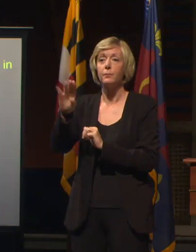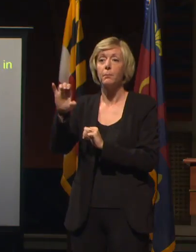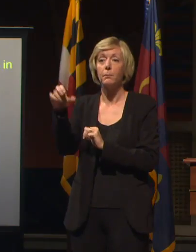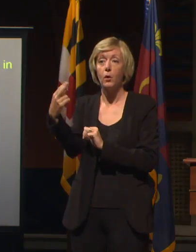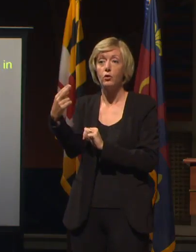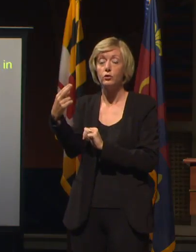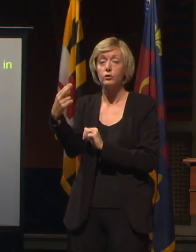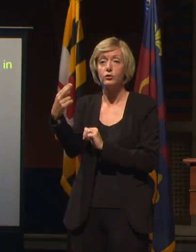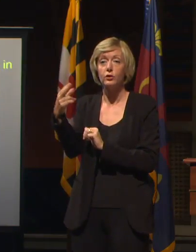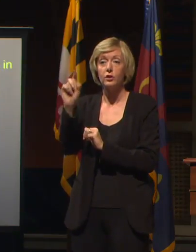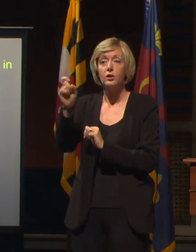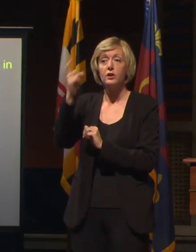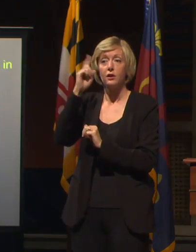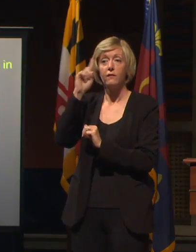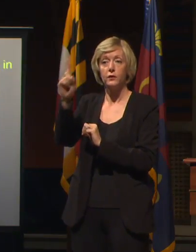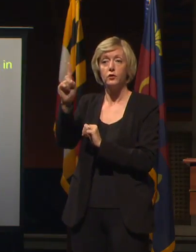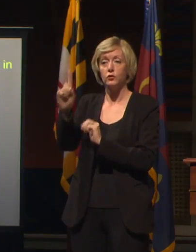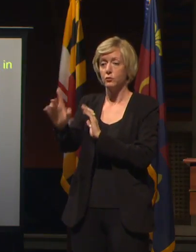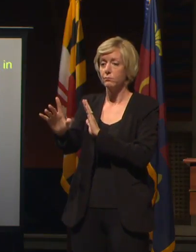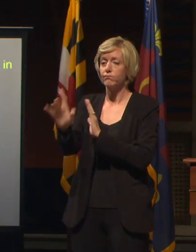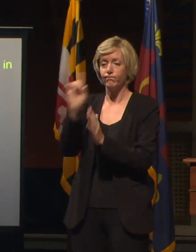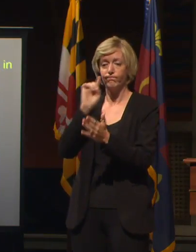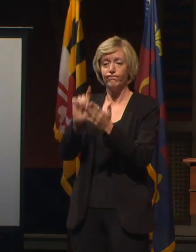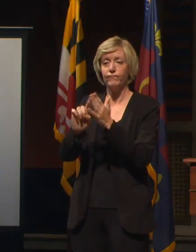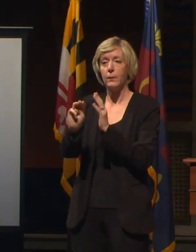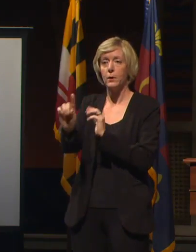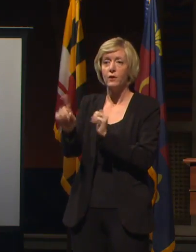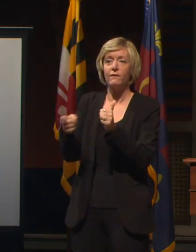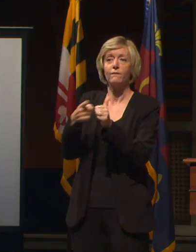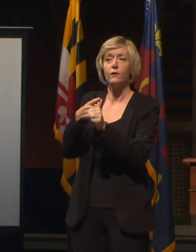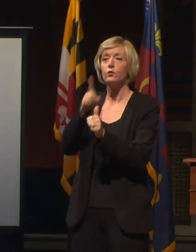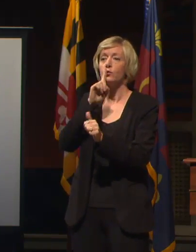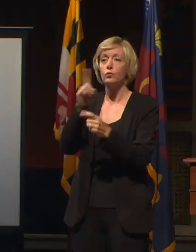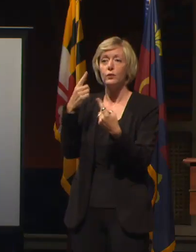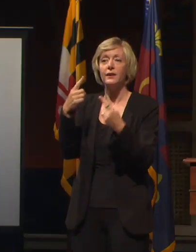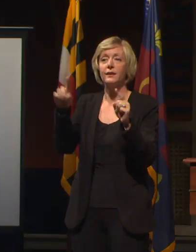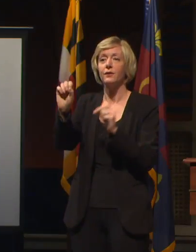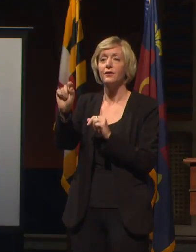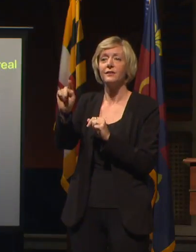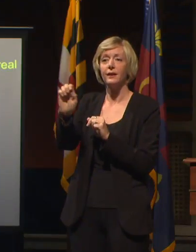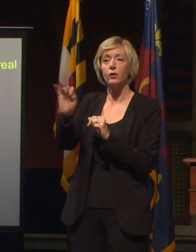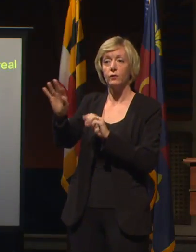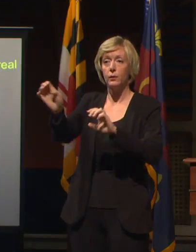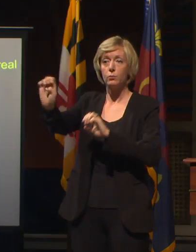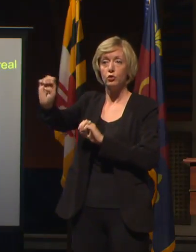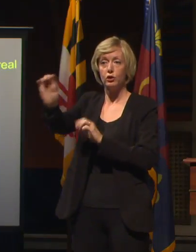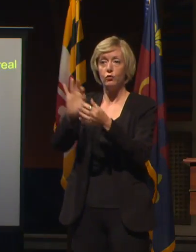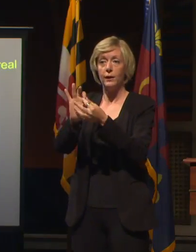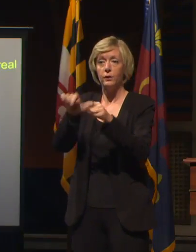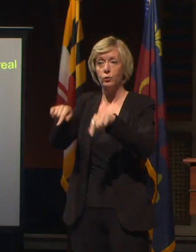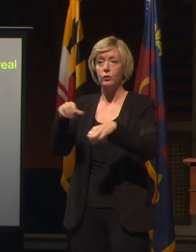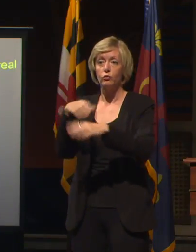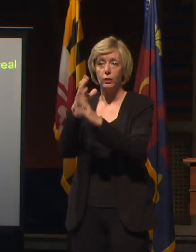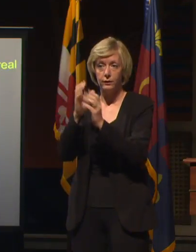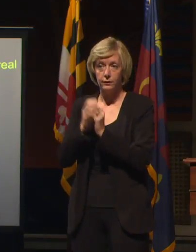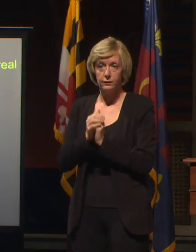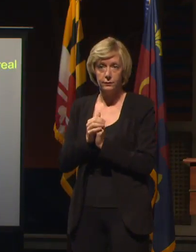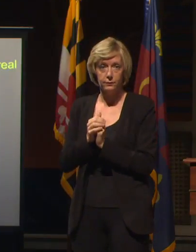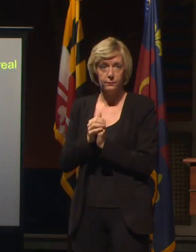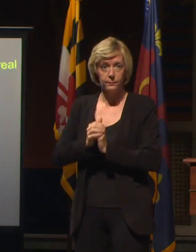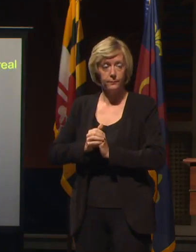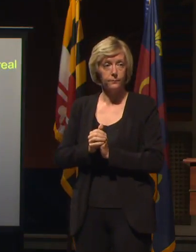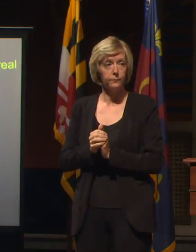the governor made Maryland the first state to declare a real state of emergency with regard to this crisis. And